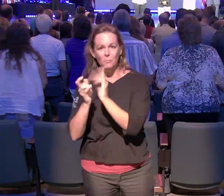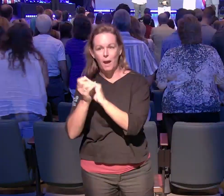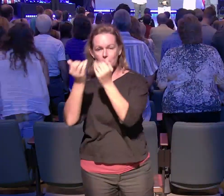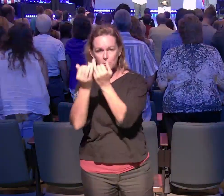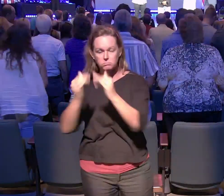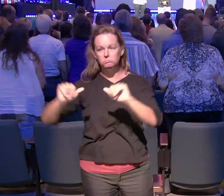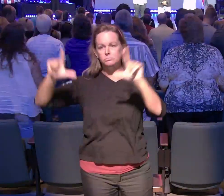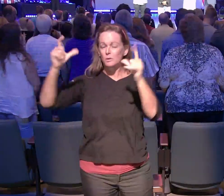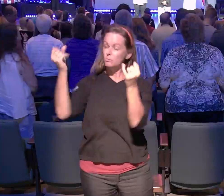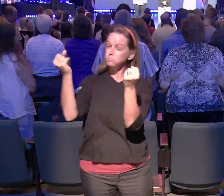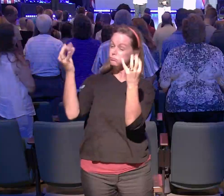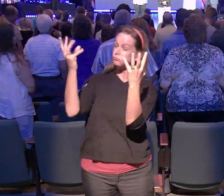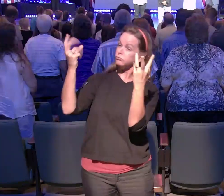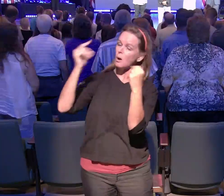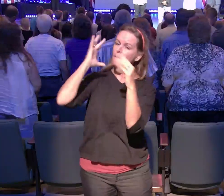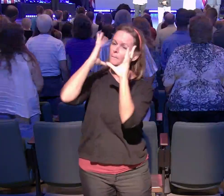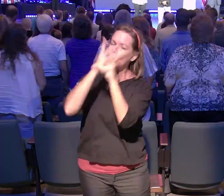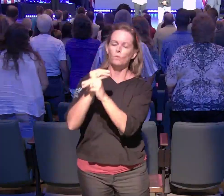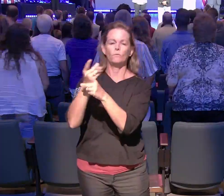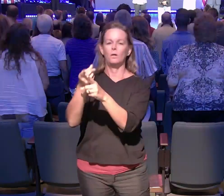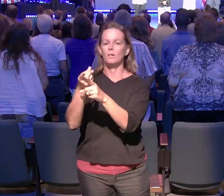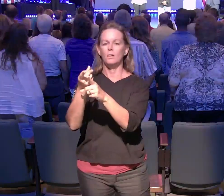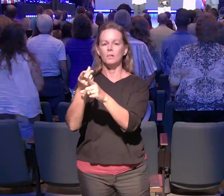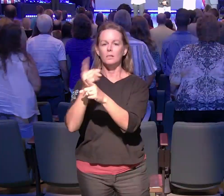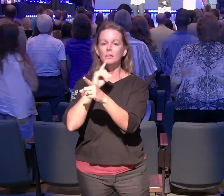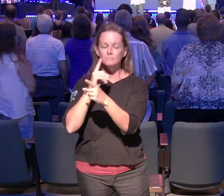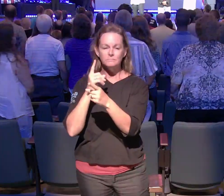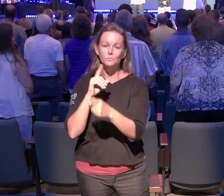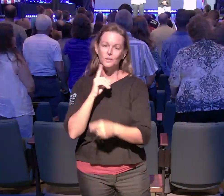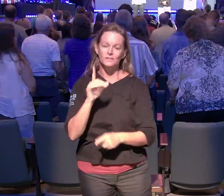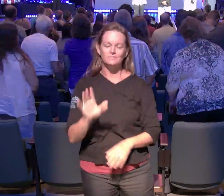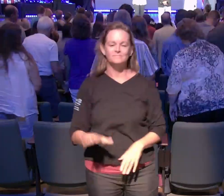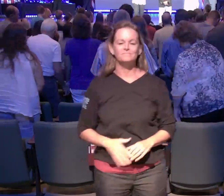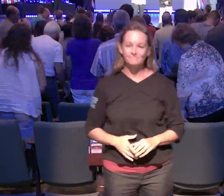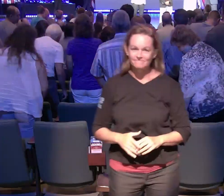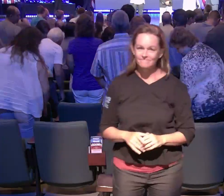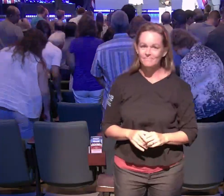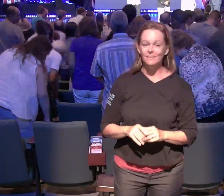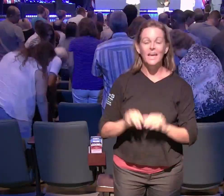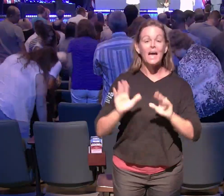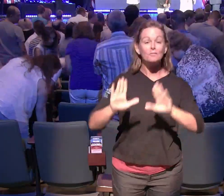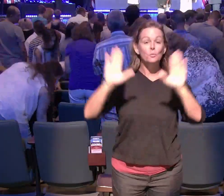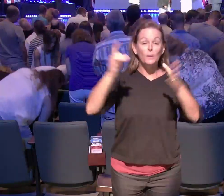Carry it with you this week. Let's continue to live out this message. Have a great weekend. God bless you, church.